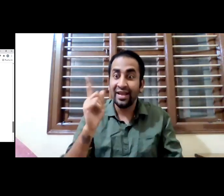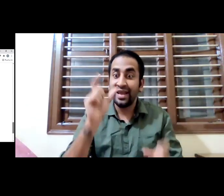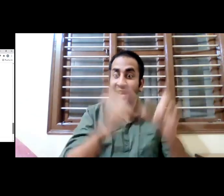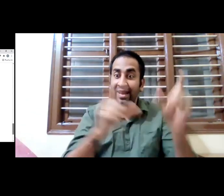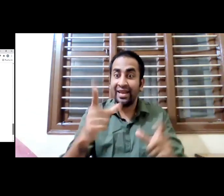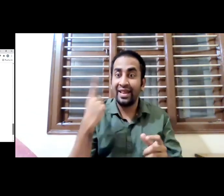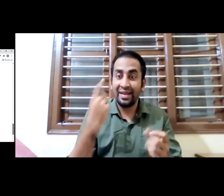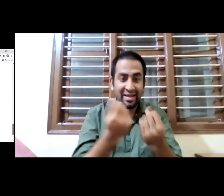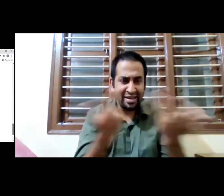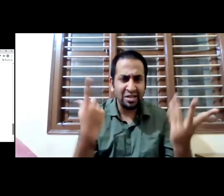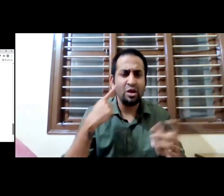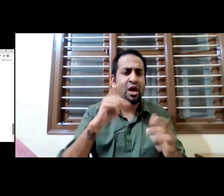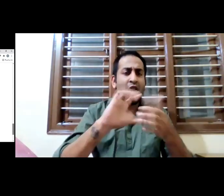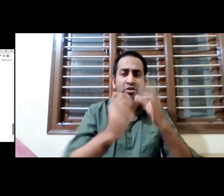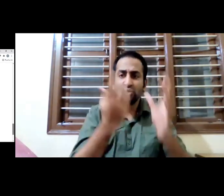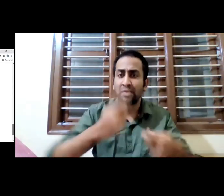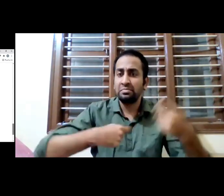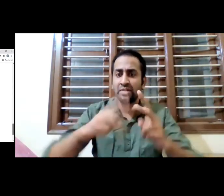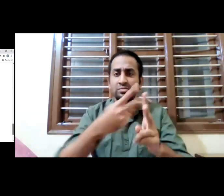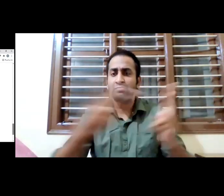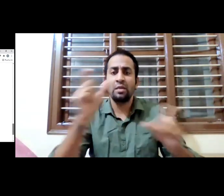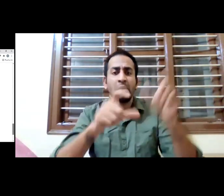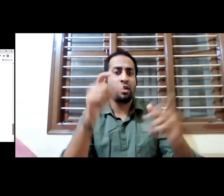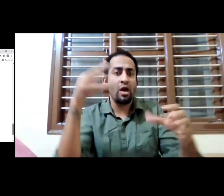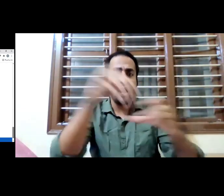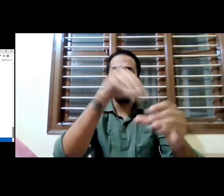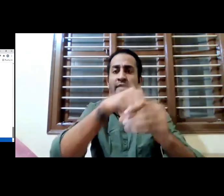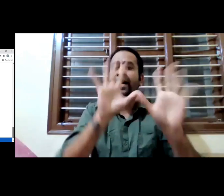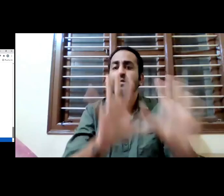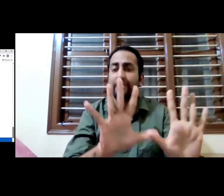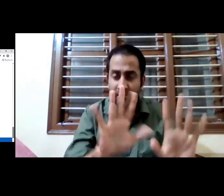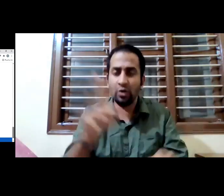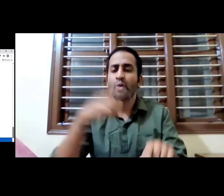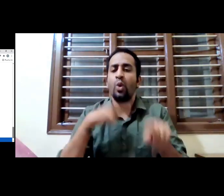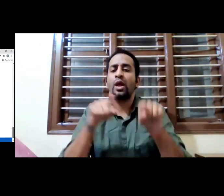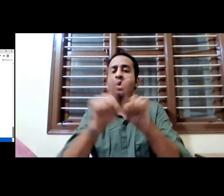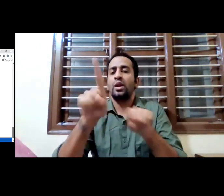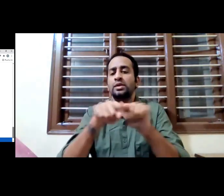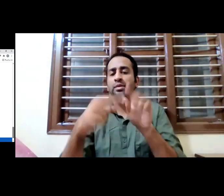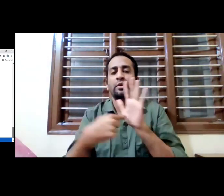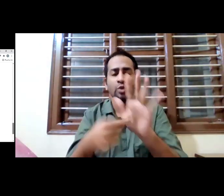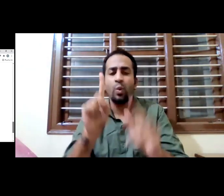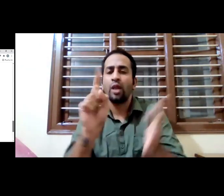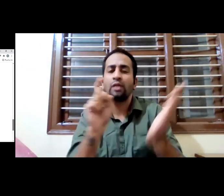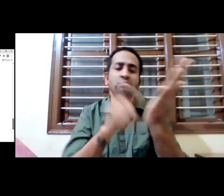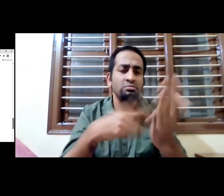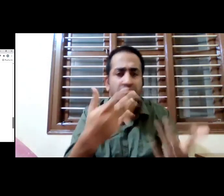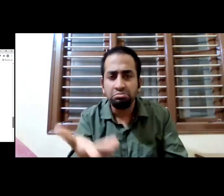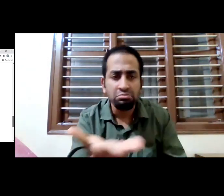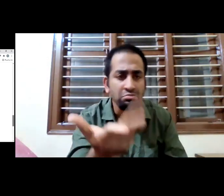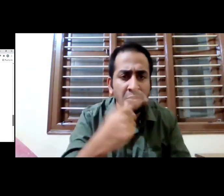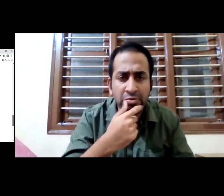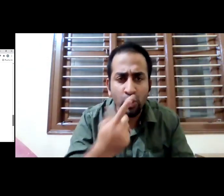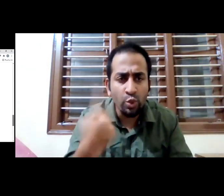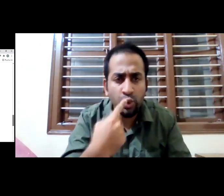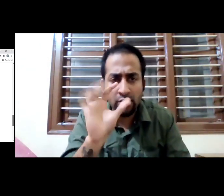Okay, so you see that so many pictures on the screen, right? These are all different deaf leaders of different organizations and associations. For example,